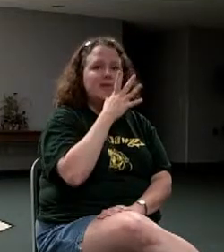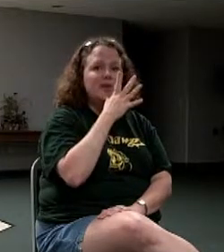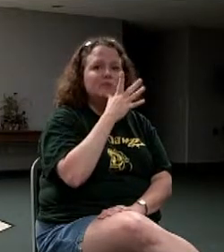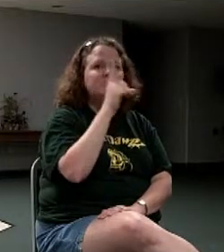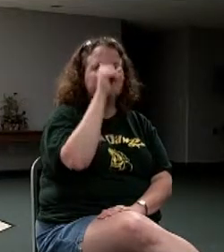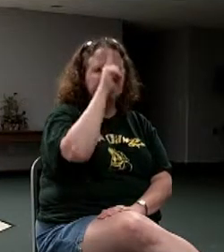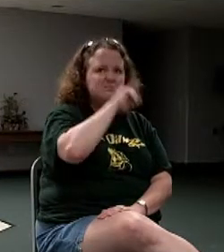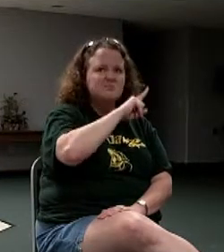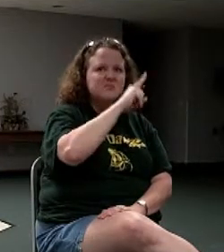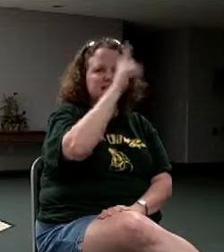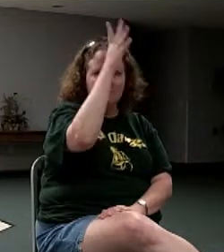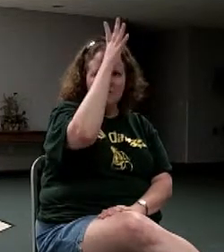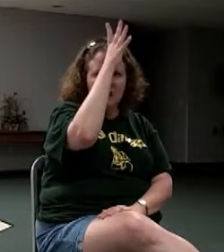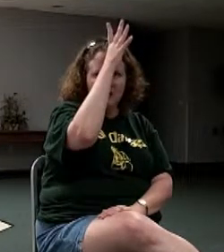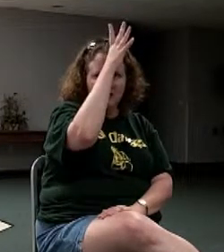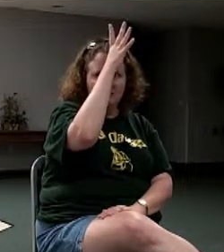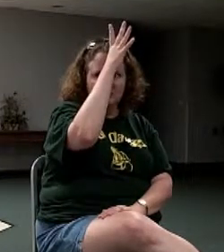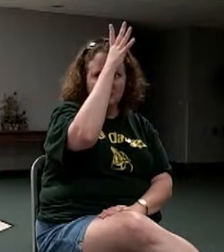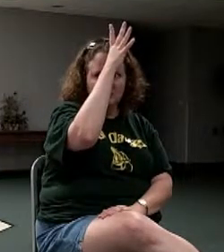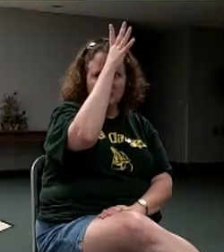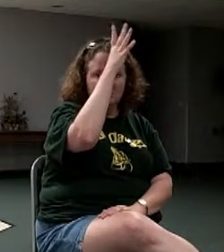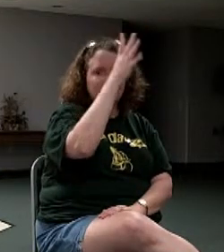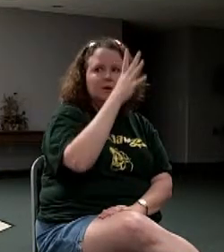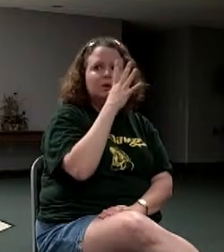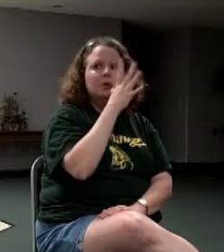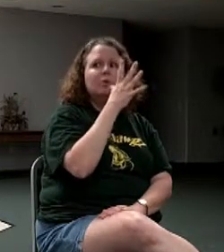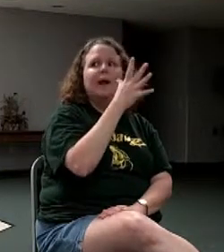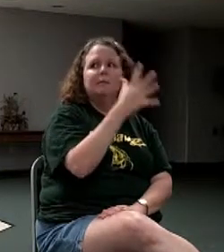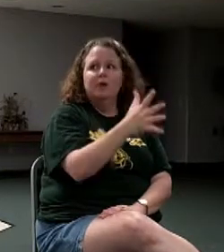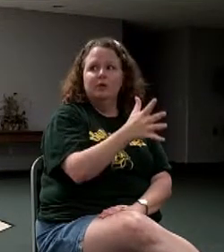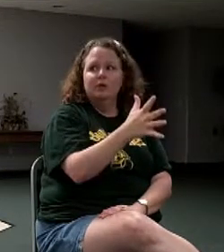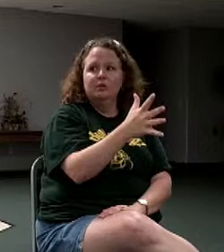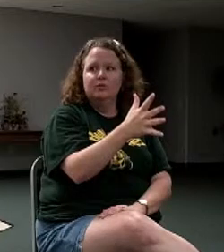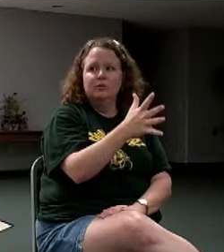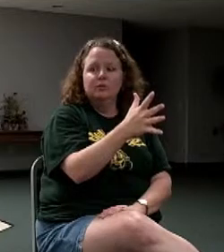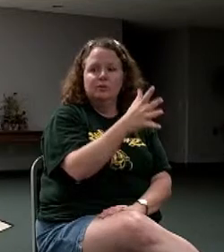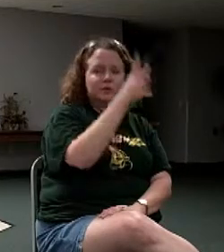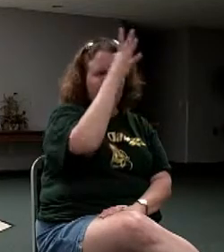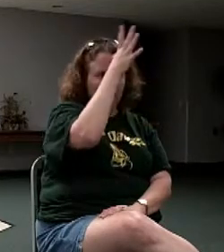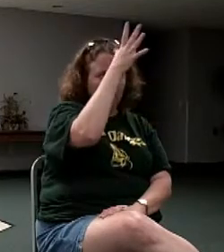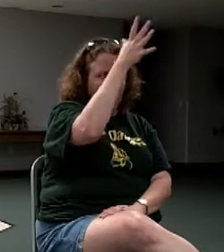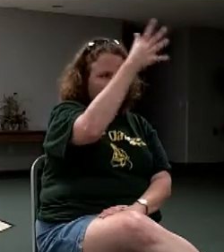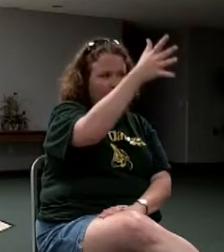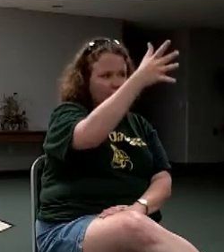Stepmother, stepfather. Grandmother, grandfather.